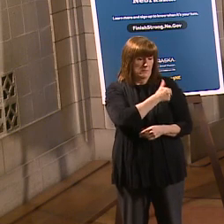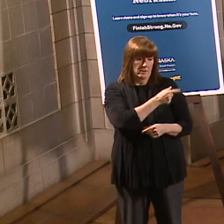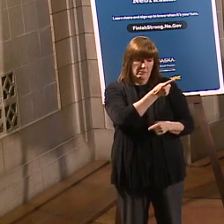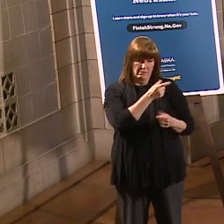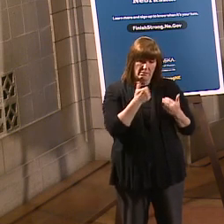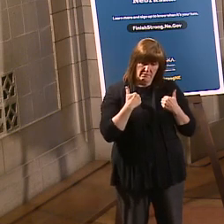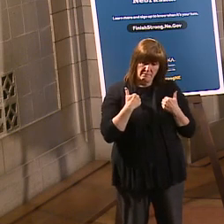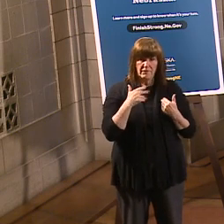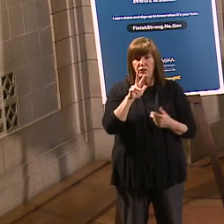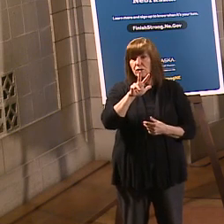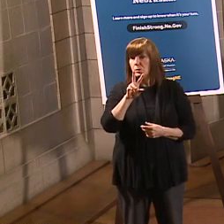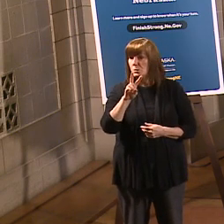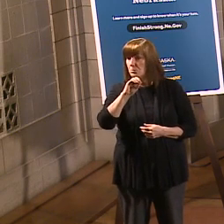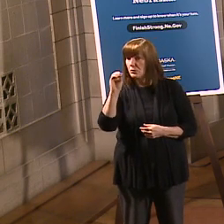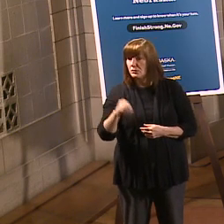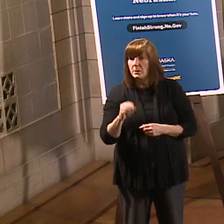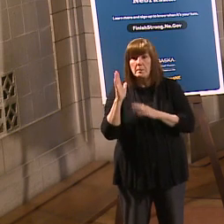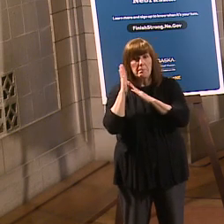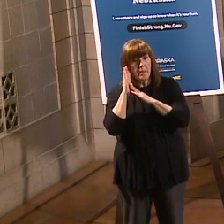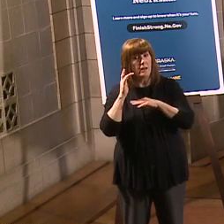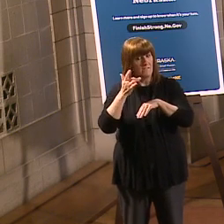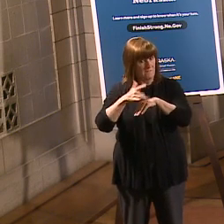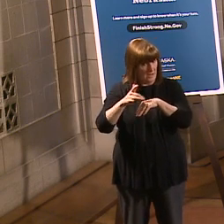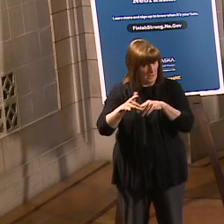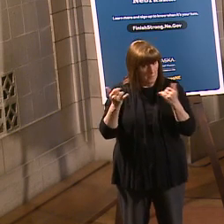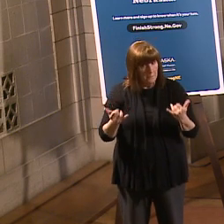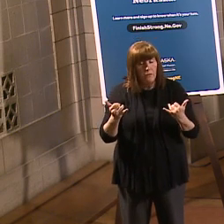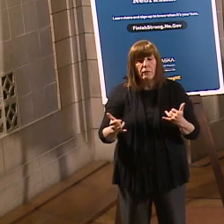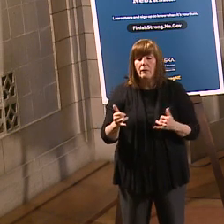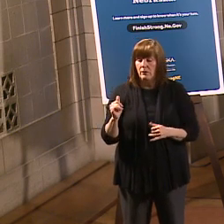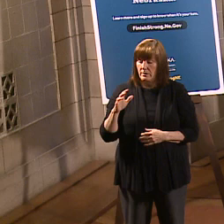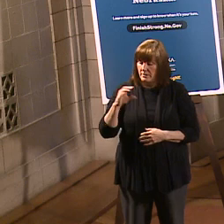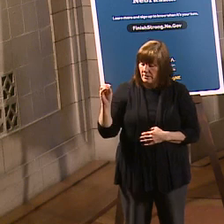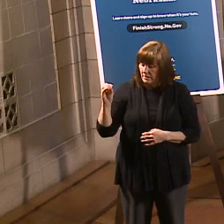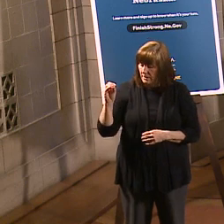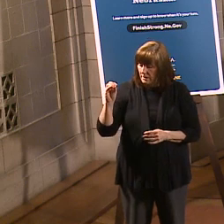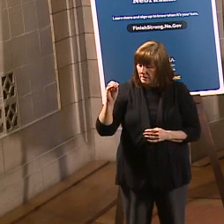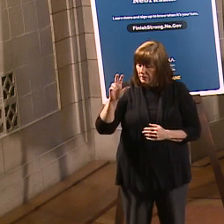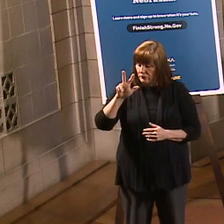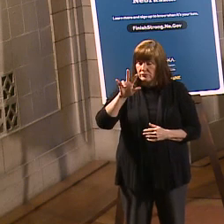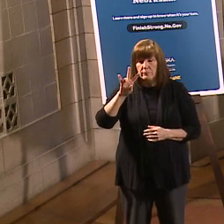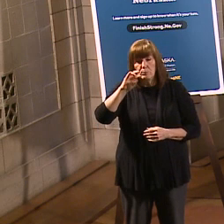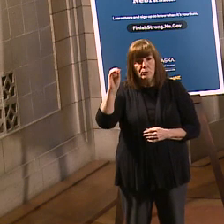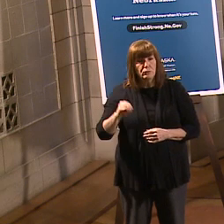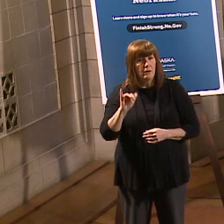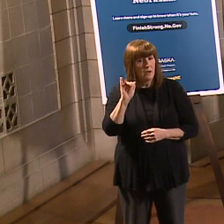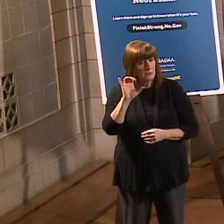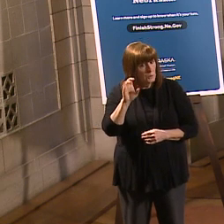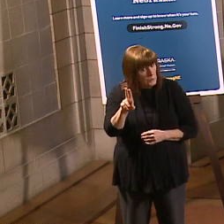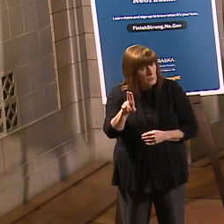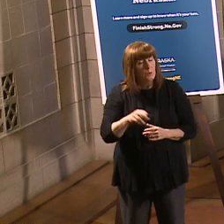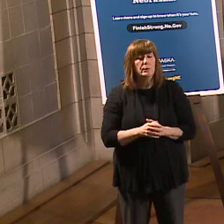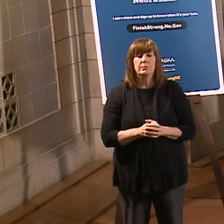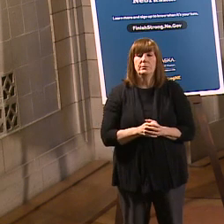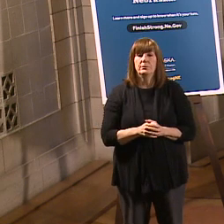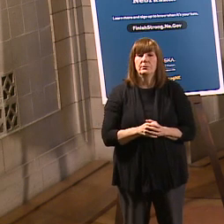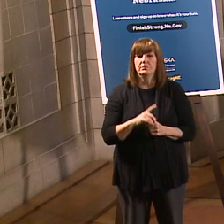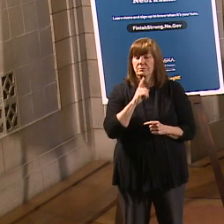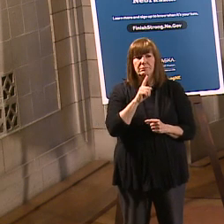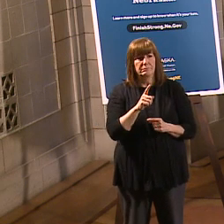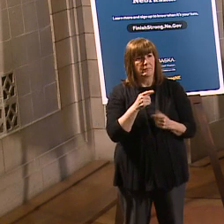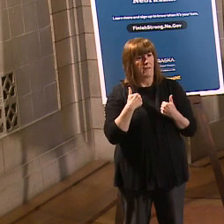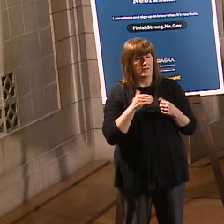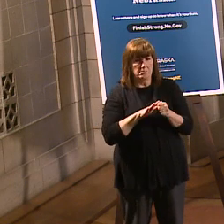of 32% of our hospital beds are available and 37% of our ICU beds are available. So we've got very robust